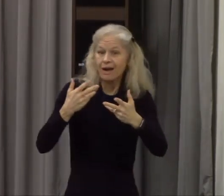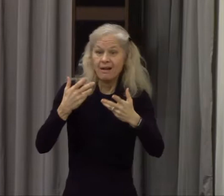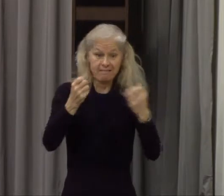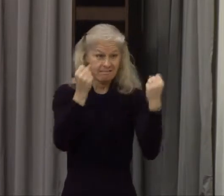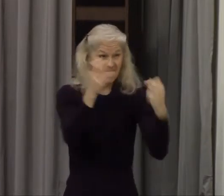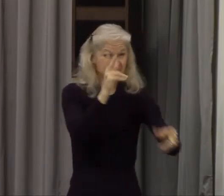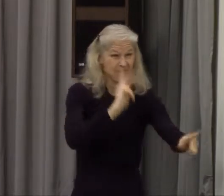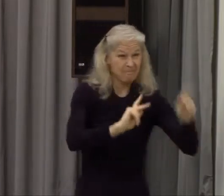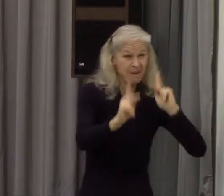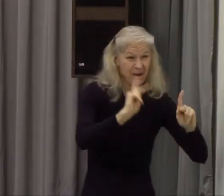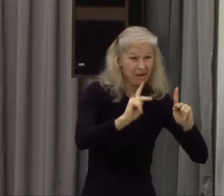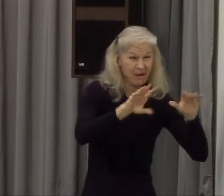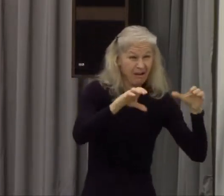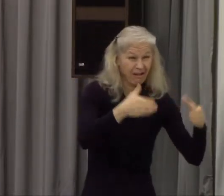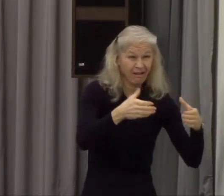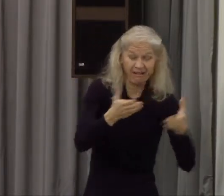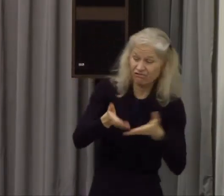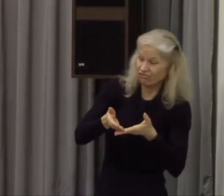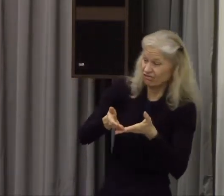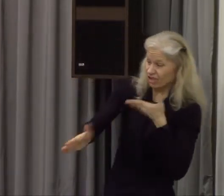who reject him will fall.